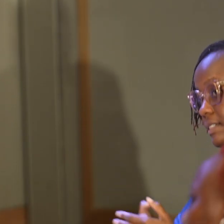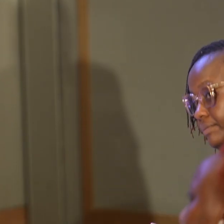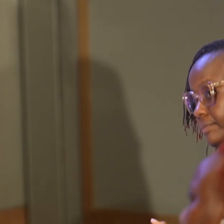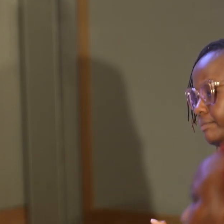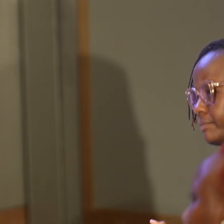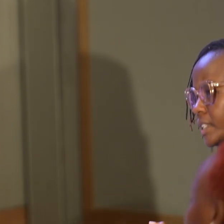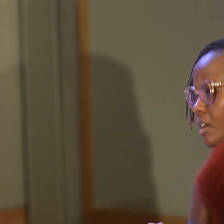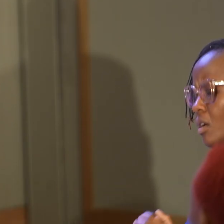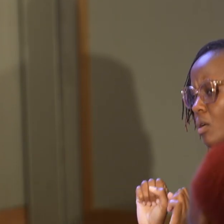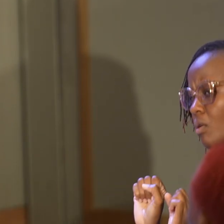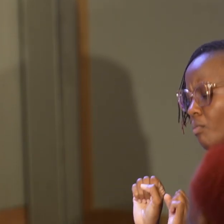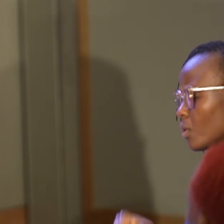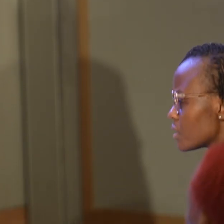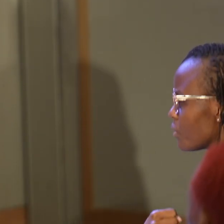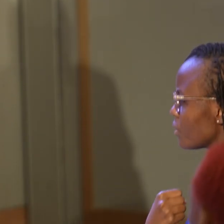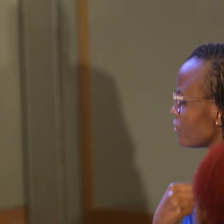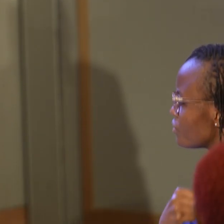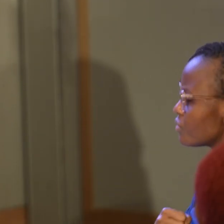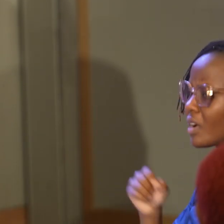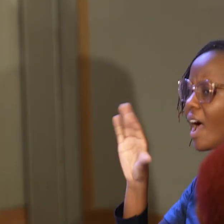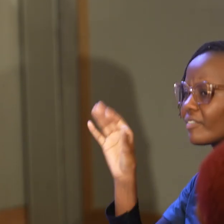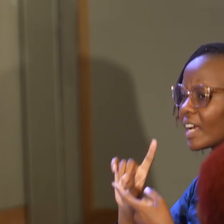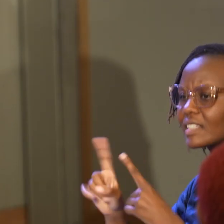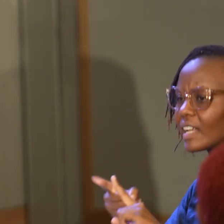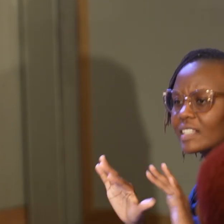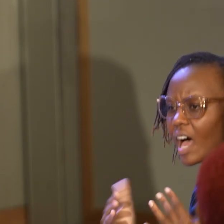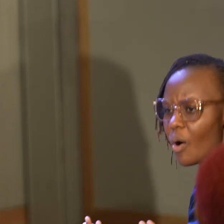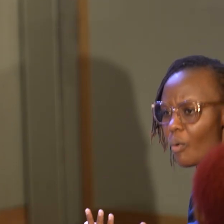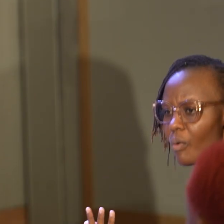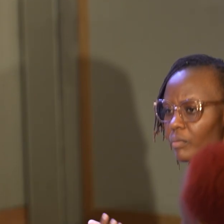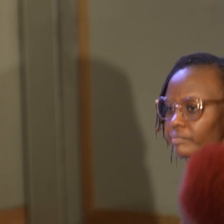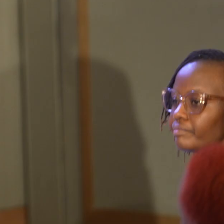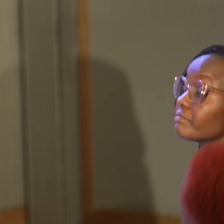So how do we do the continental standards?